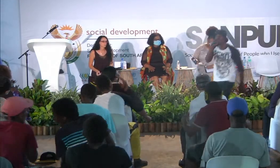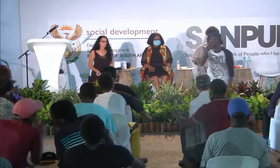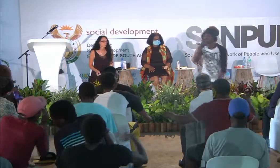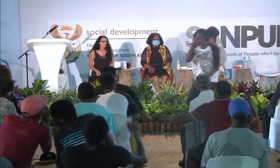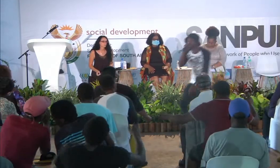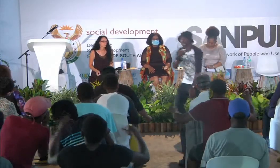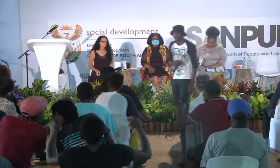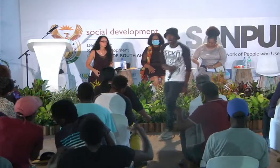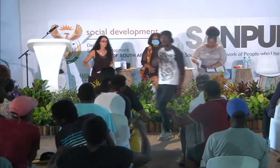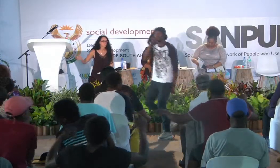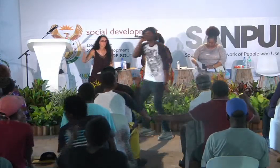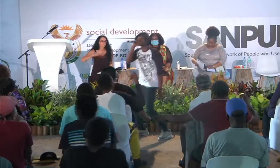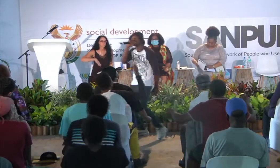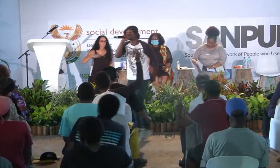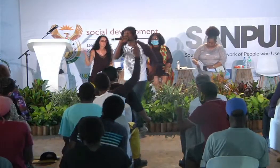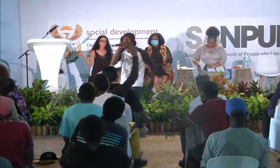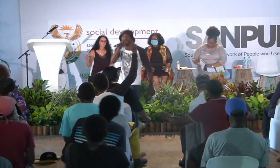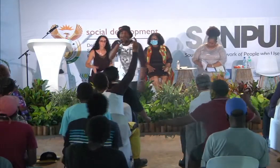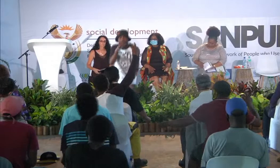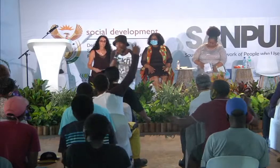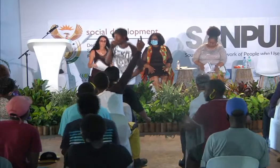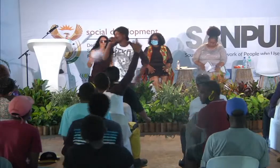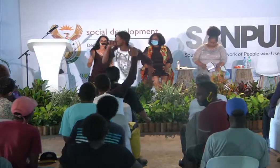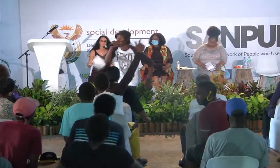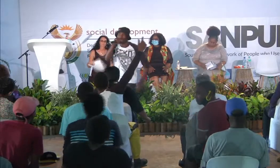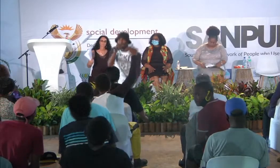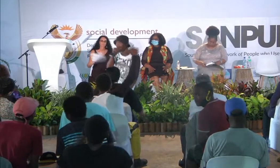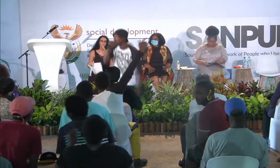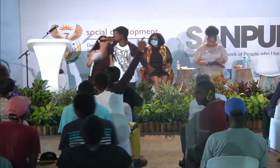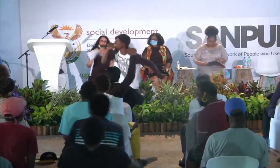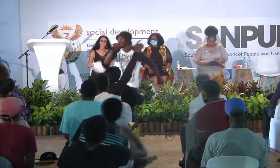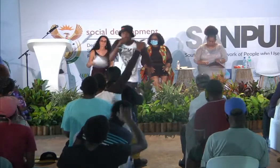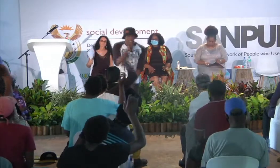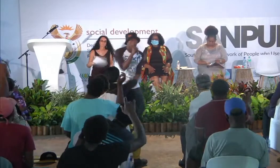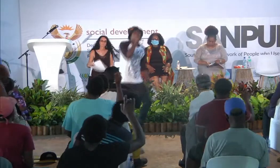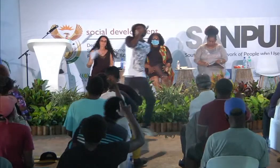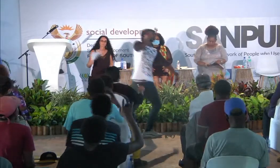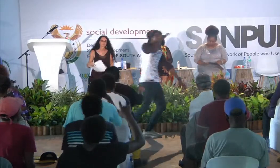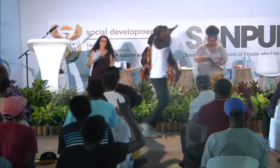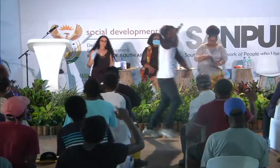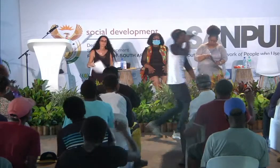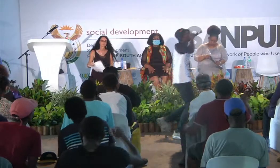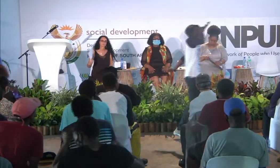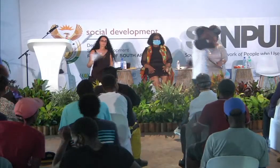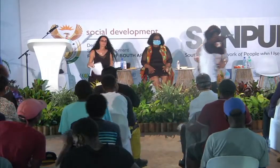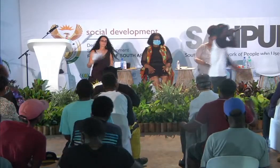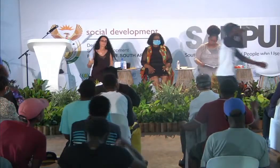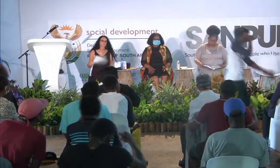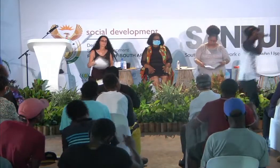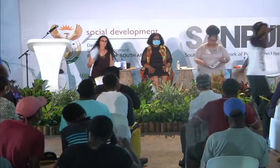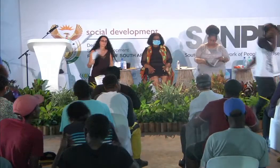conquer the world, pinky and the brain. Hey, amazing